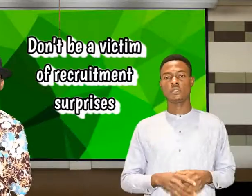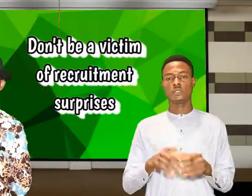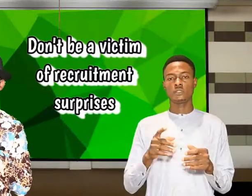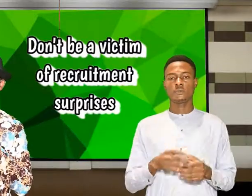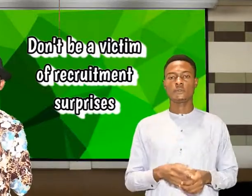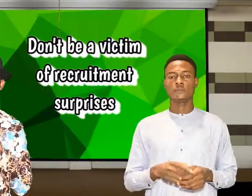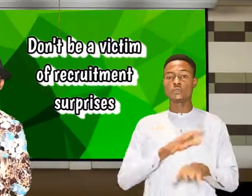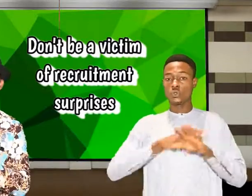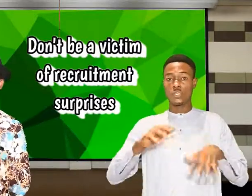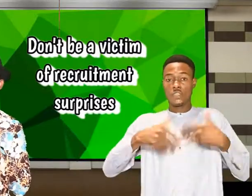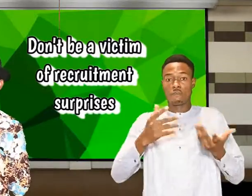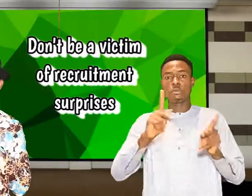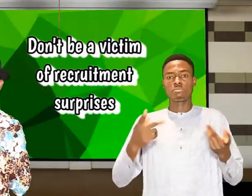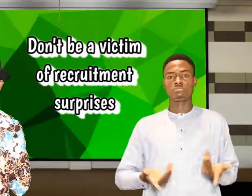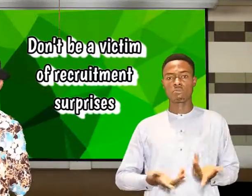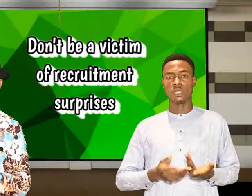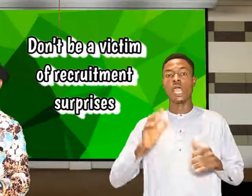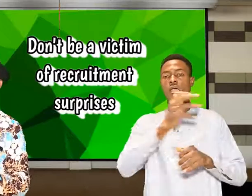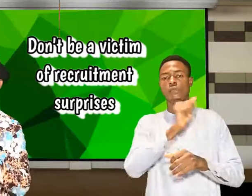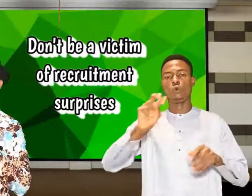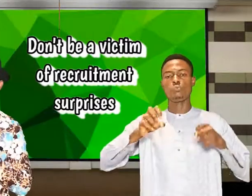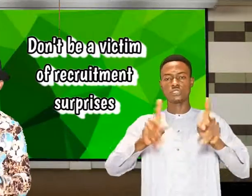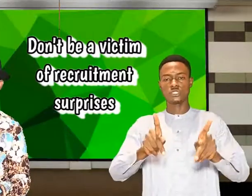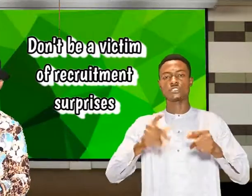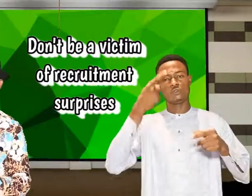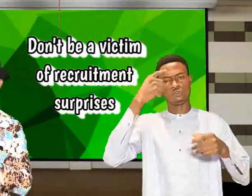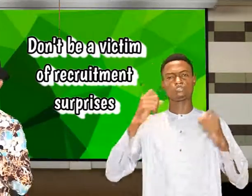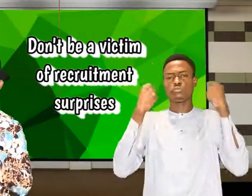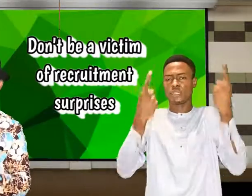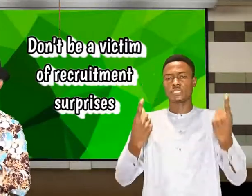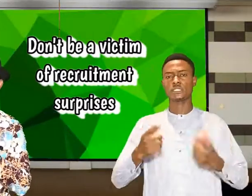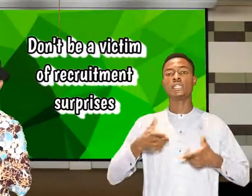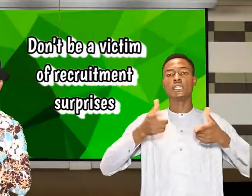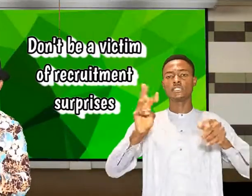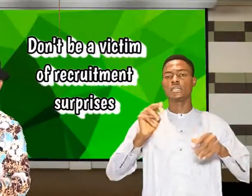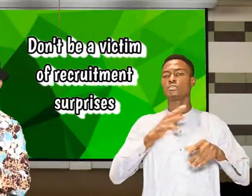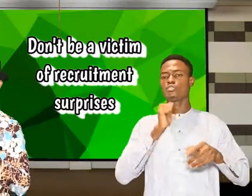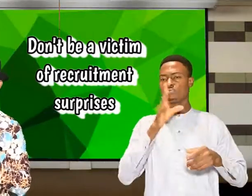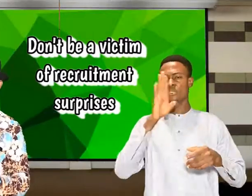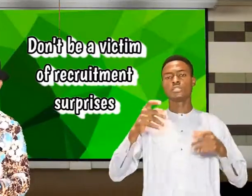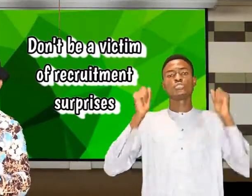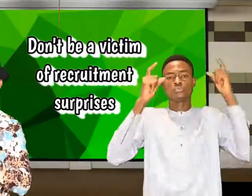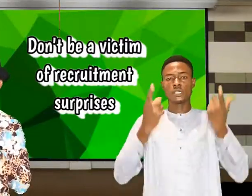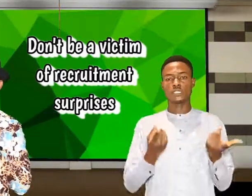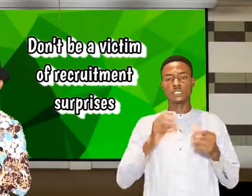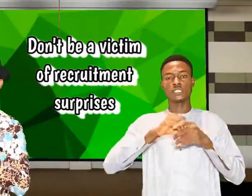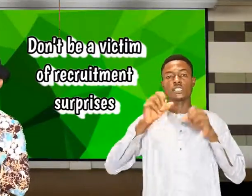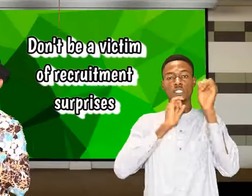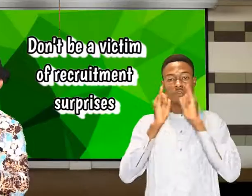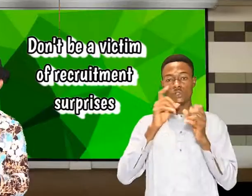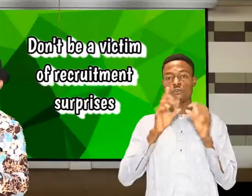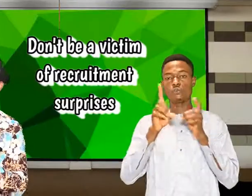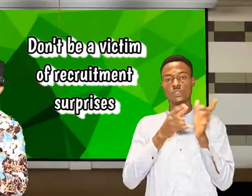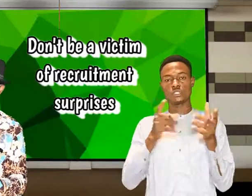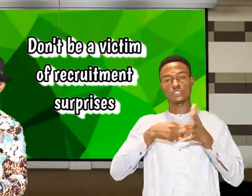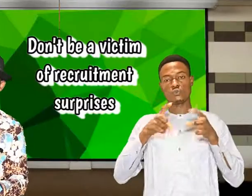be don't give people an opportunity for surprises. Let there be no surprises during the interview. So if you do this